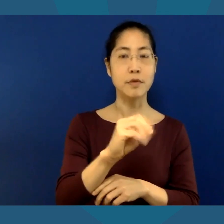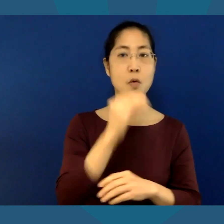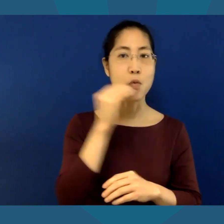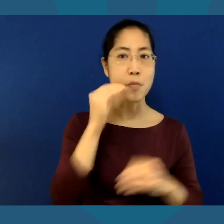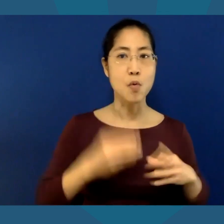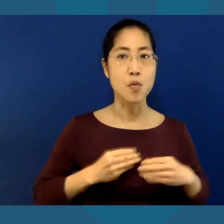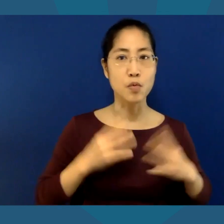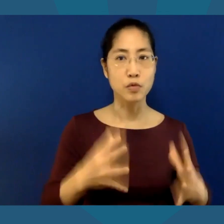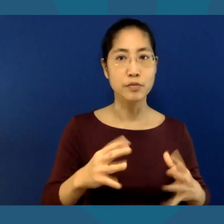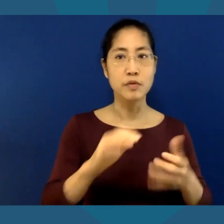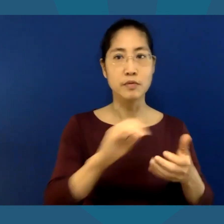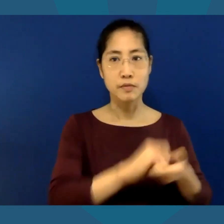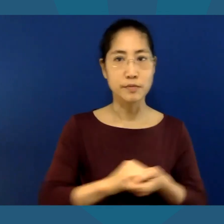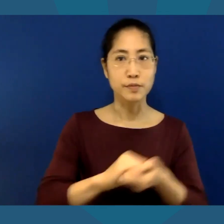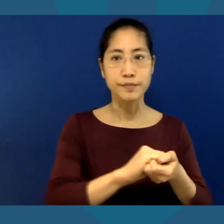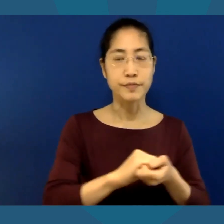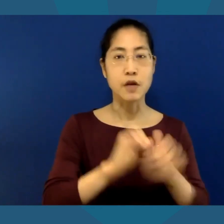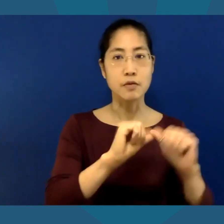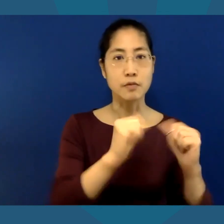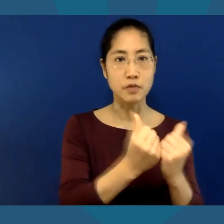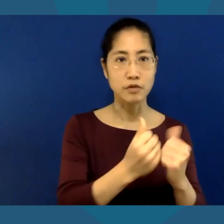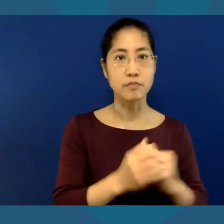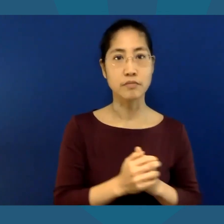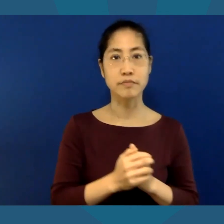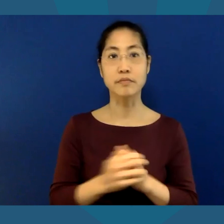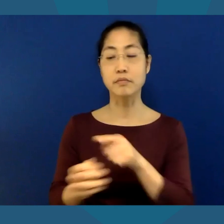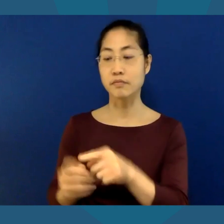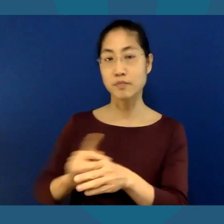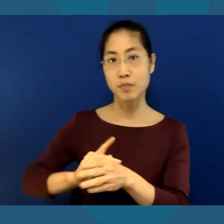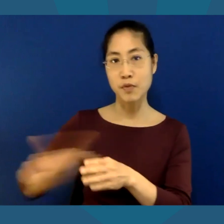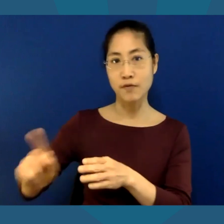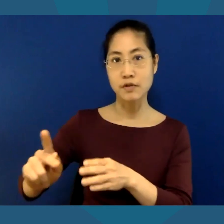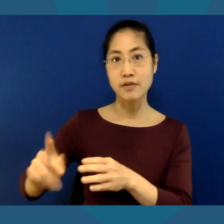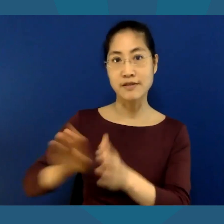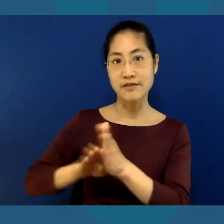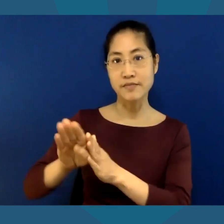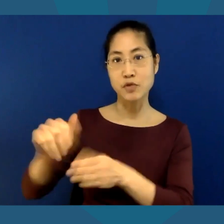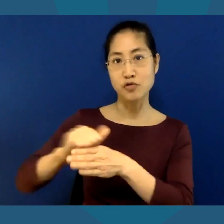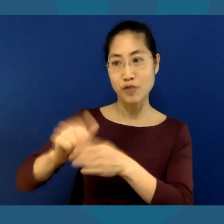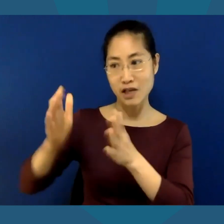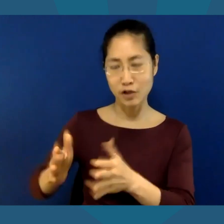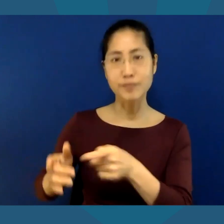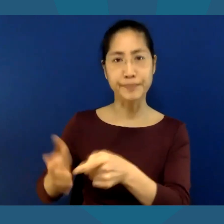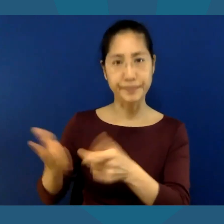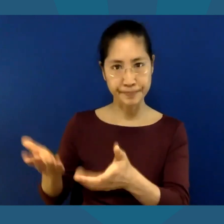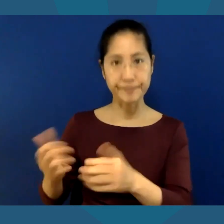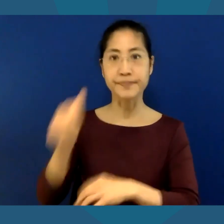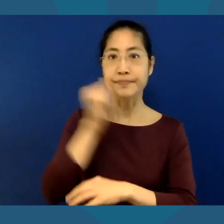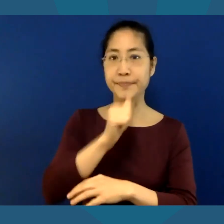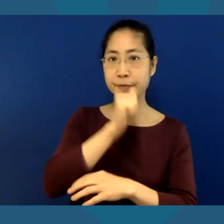Professional Development Trainer, Arizona Career and Technical Education,